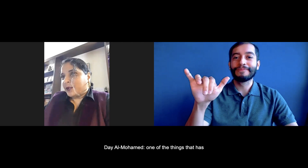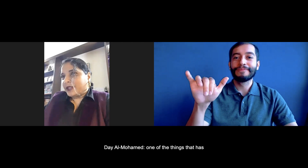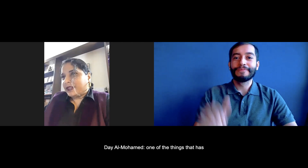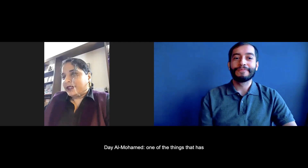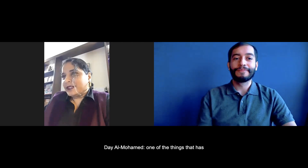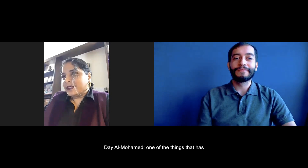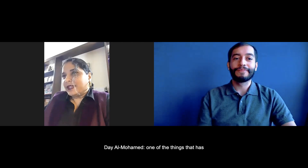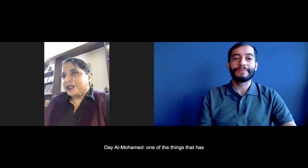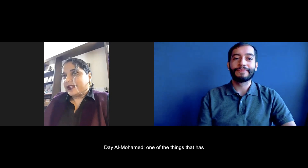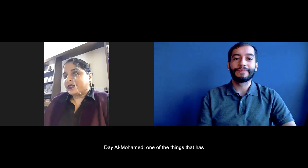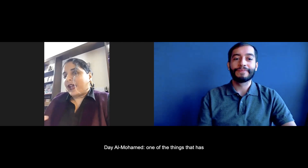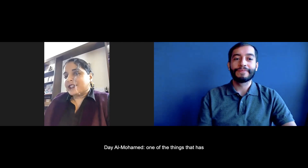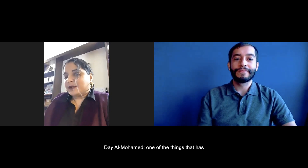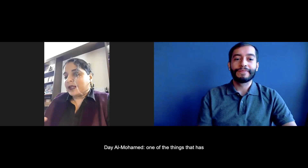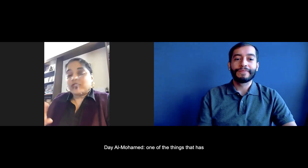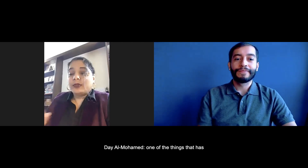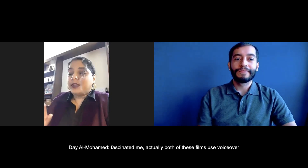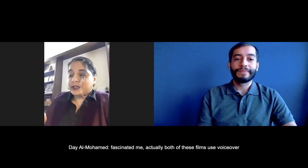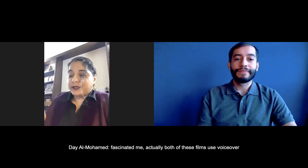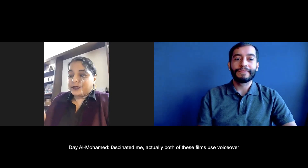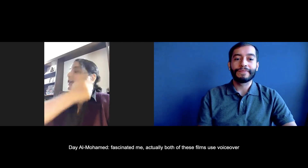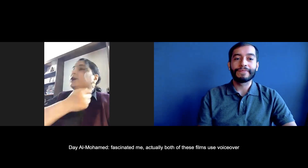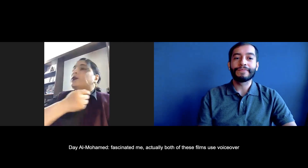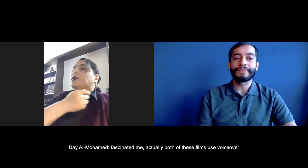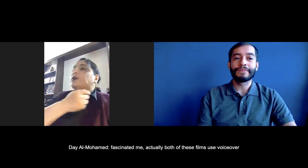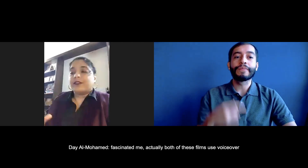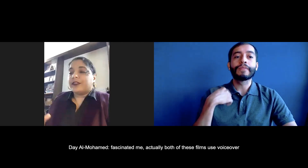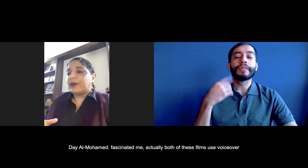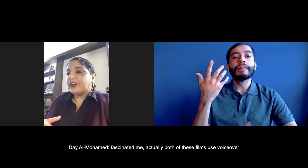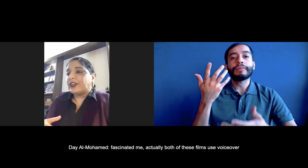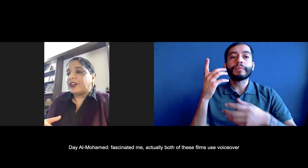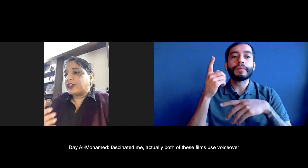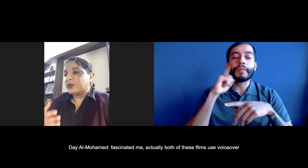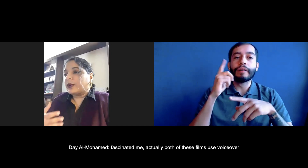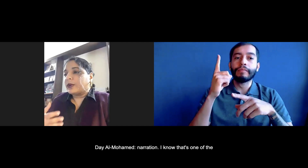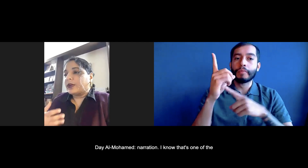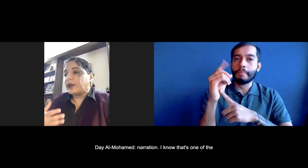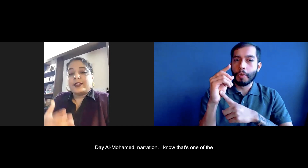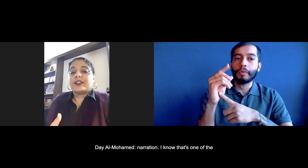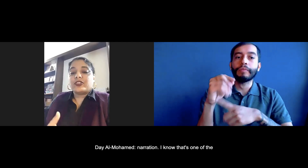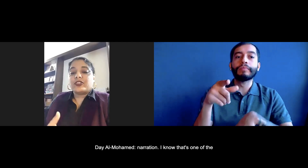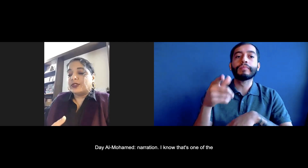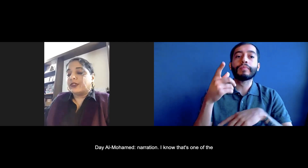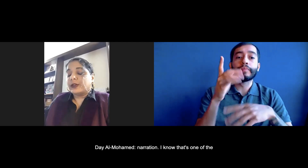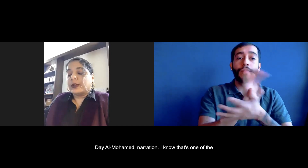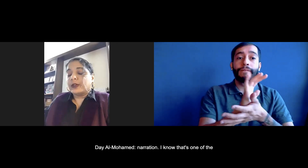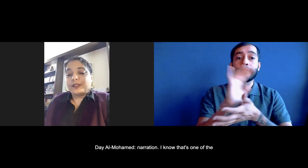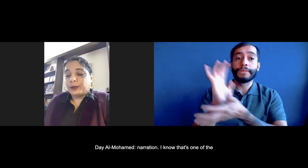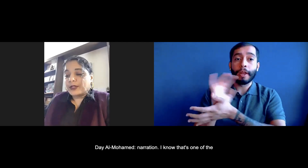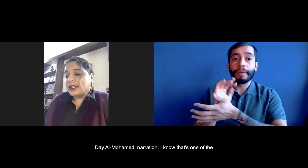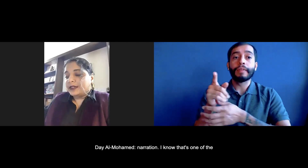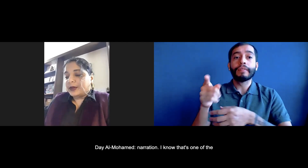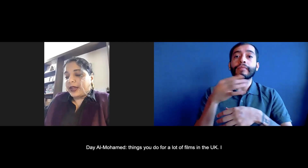of the things that has fascinated me, actually, both of these films use voiceover narration. And I know you said that's one of the things that actually you do for a lot of